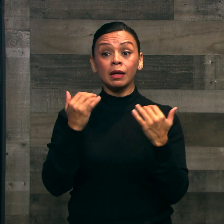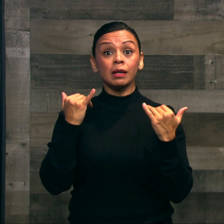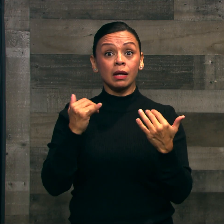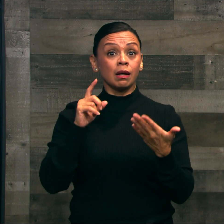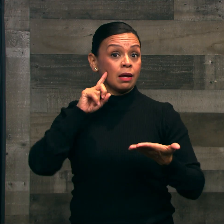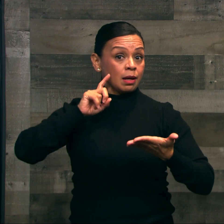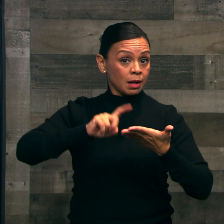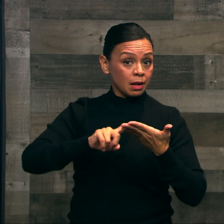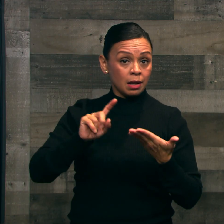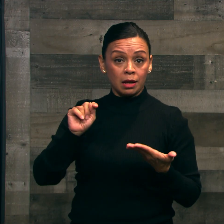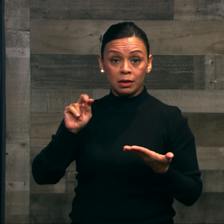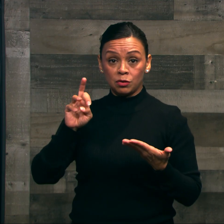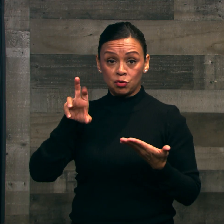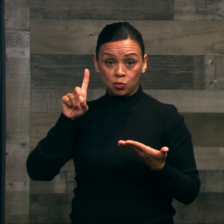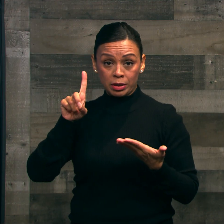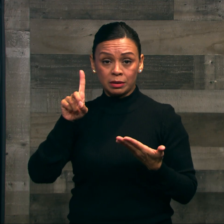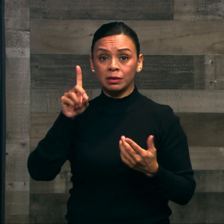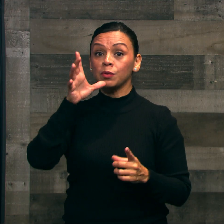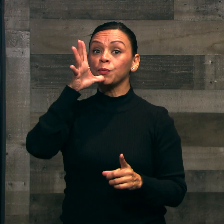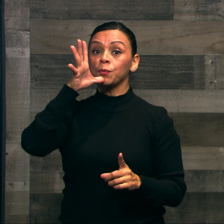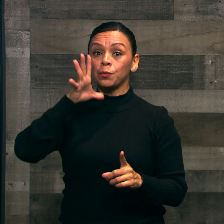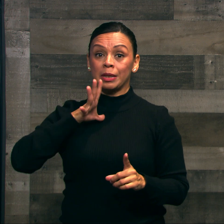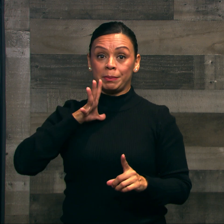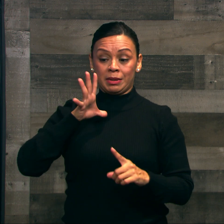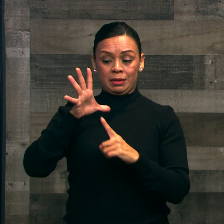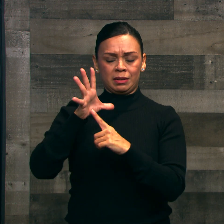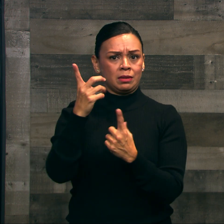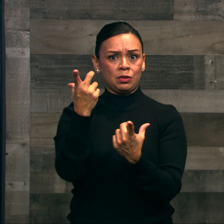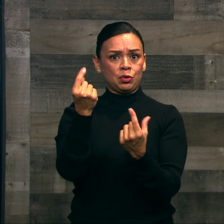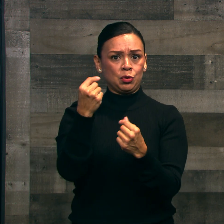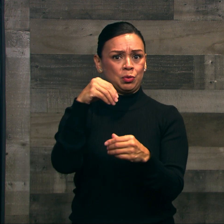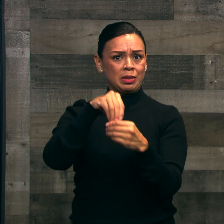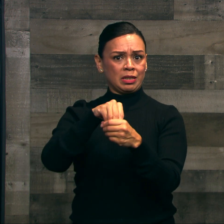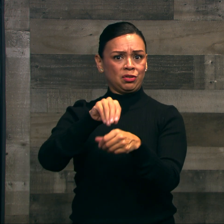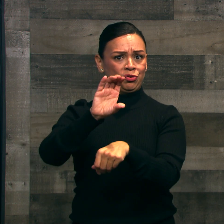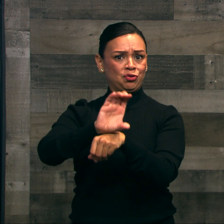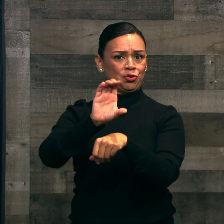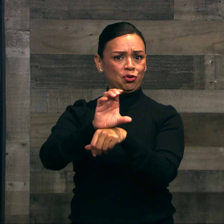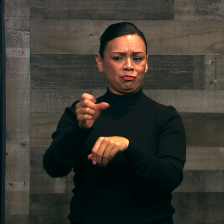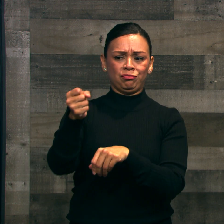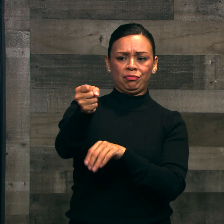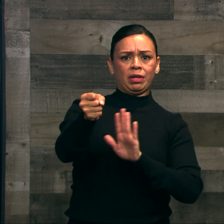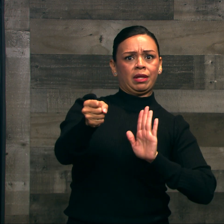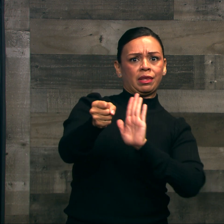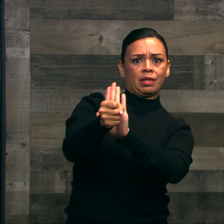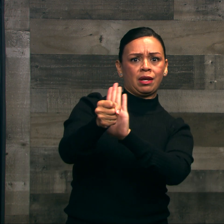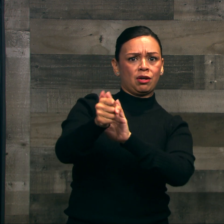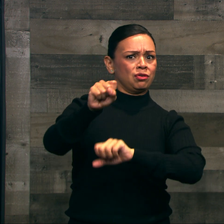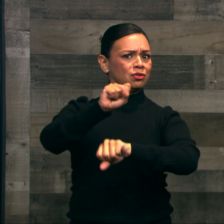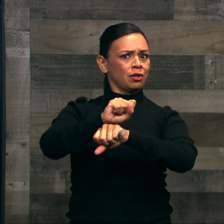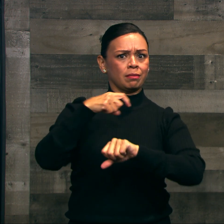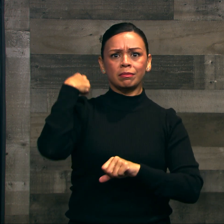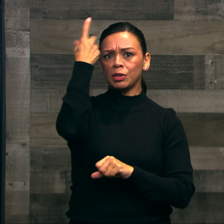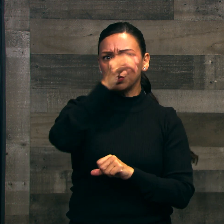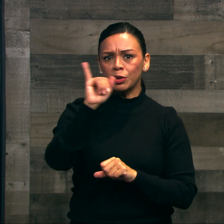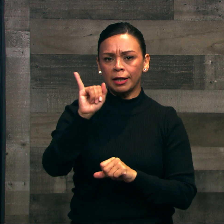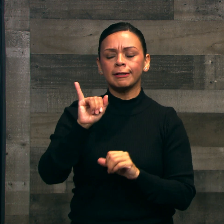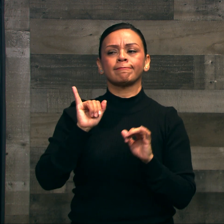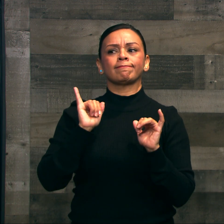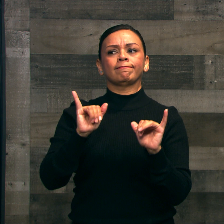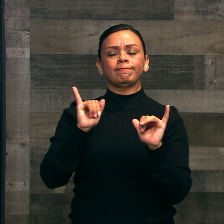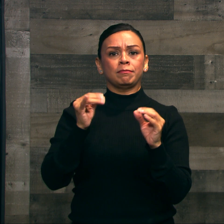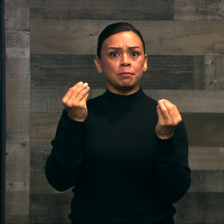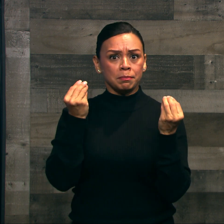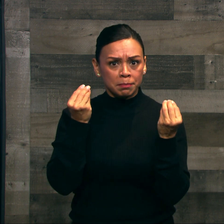The role of women in the church is the next trend that we need to discover. You know the issues. It's been in the press